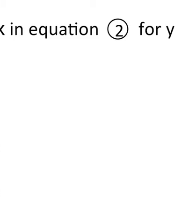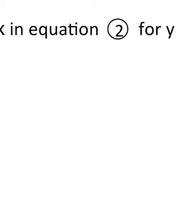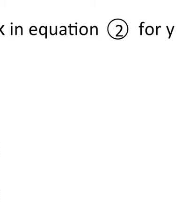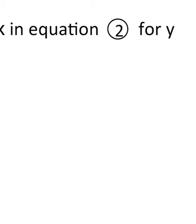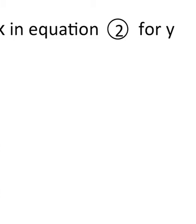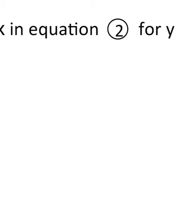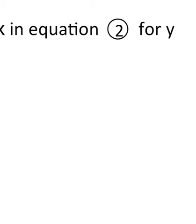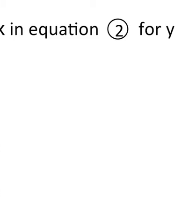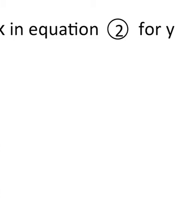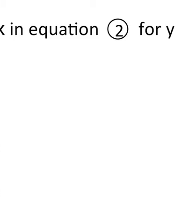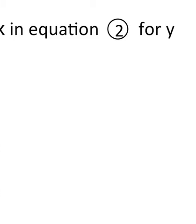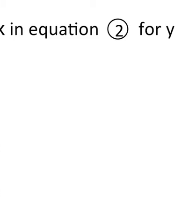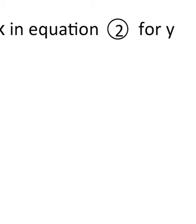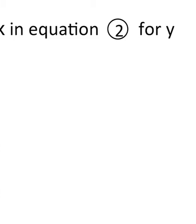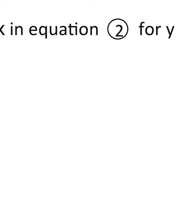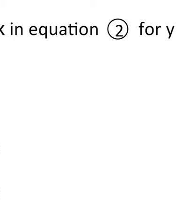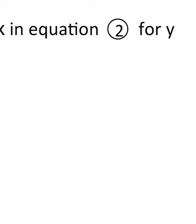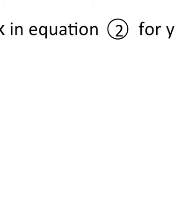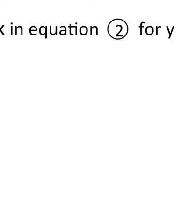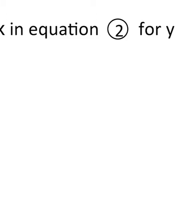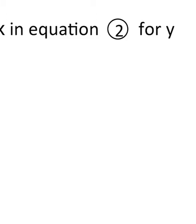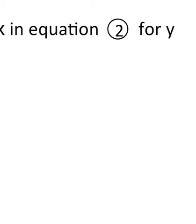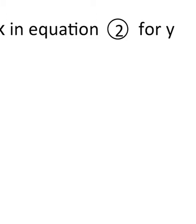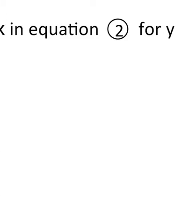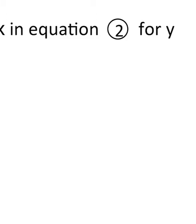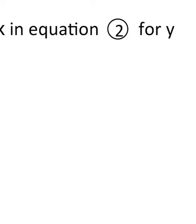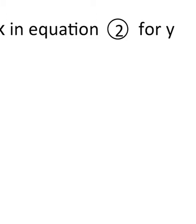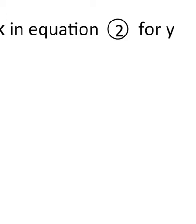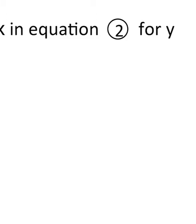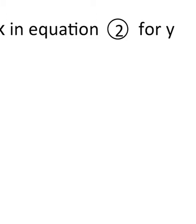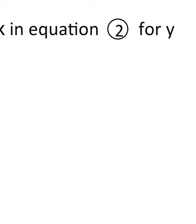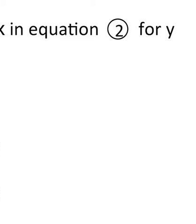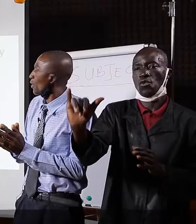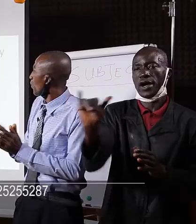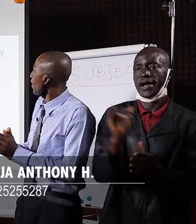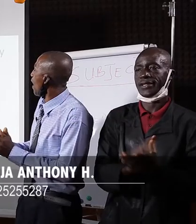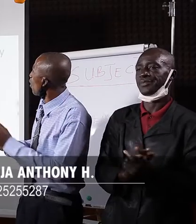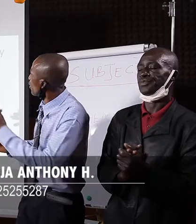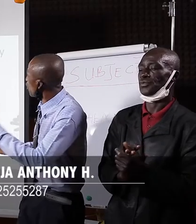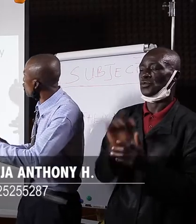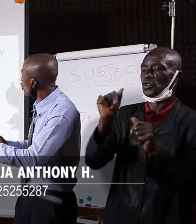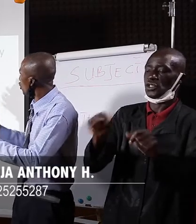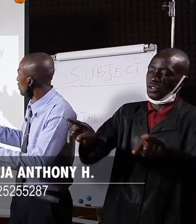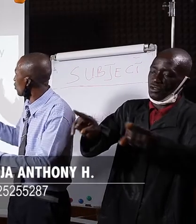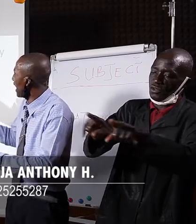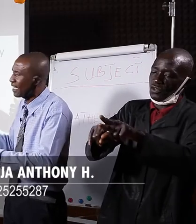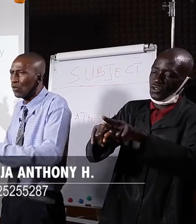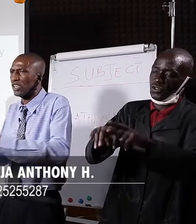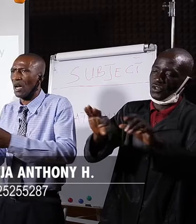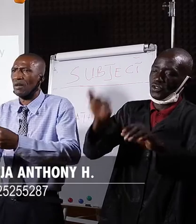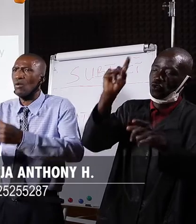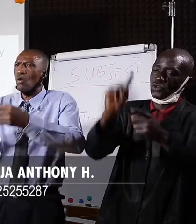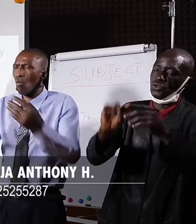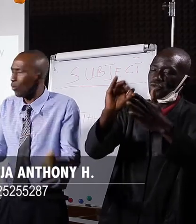equation 2 for y. Substitute the value of x in equation 2 for y. You can also choose to substitute that